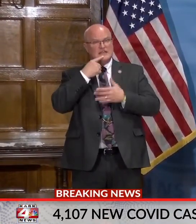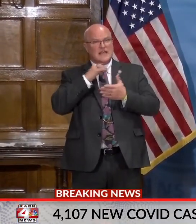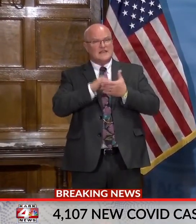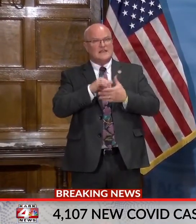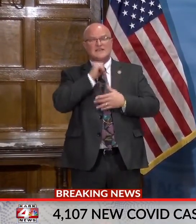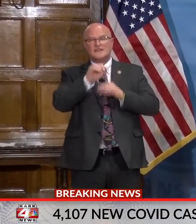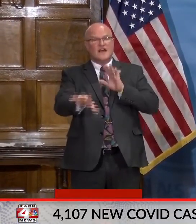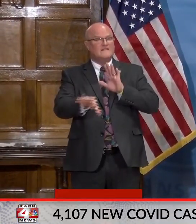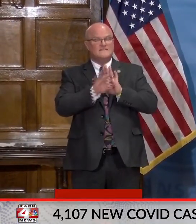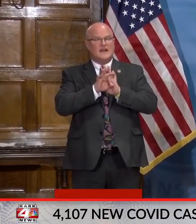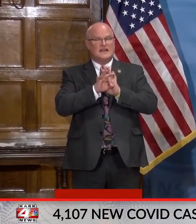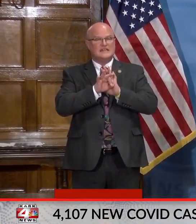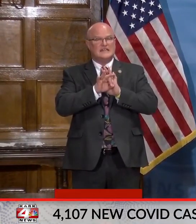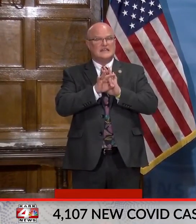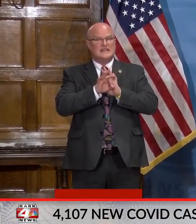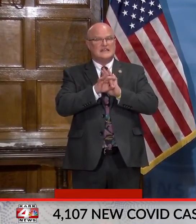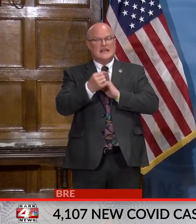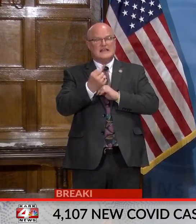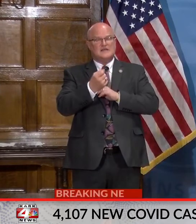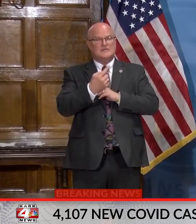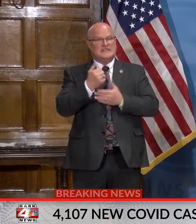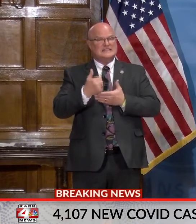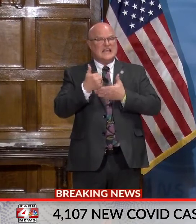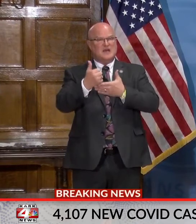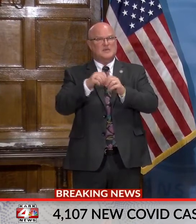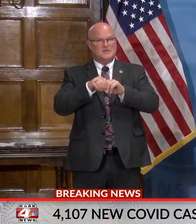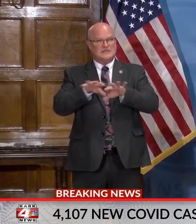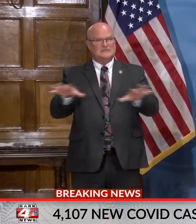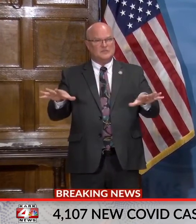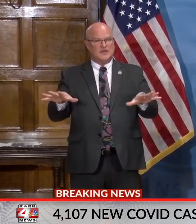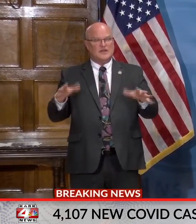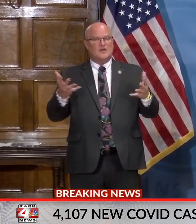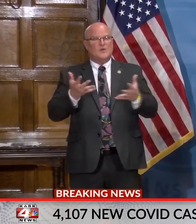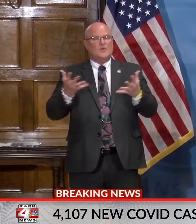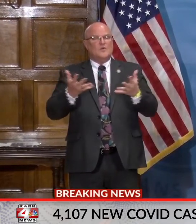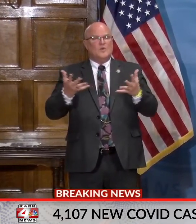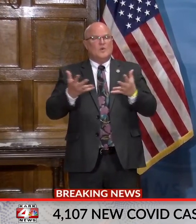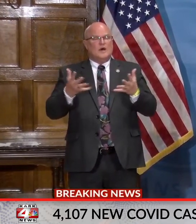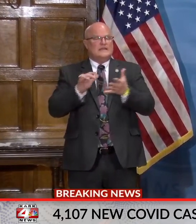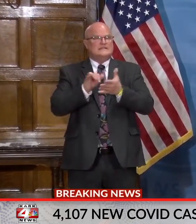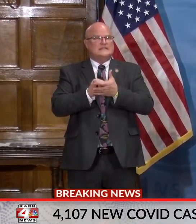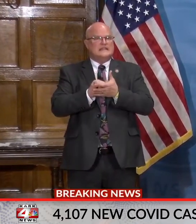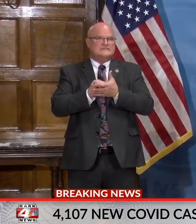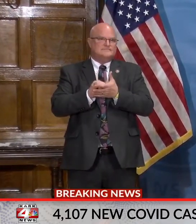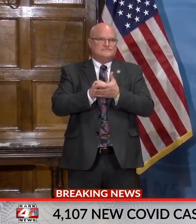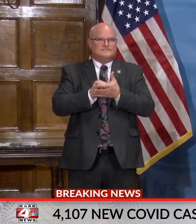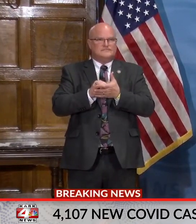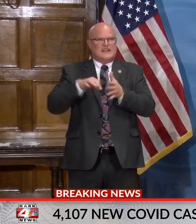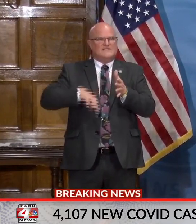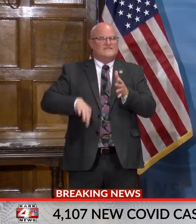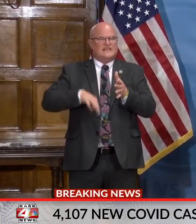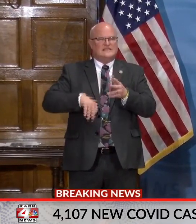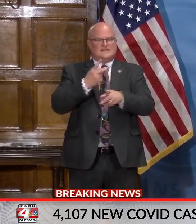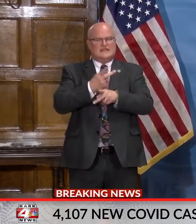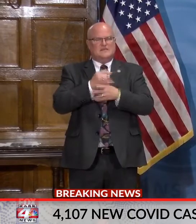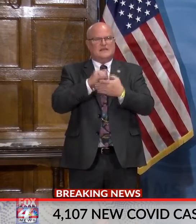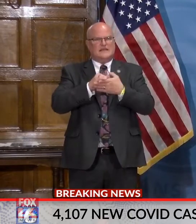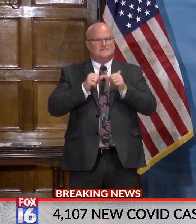not finding that 11 p.m. is helping with the spread, what is the, I guess, the advantage of keeping that